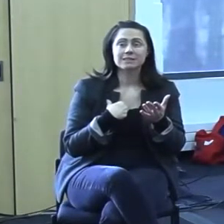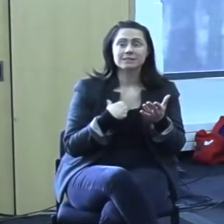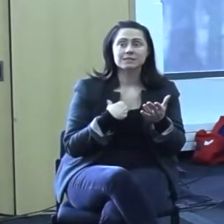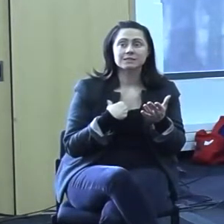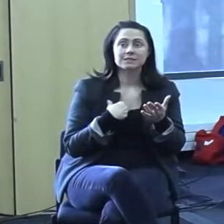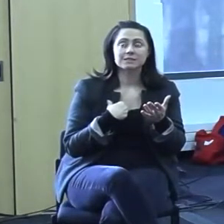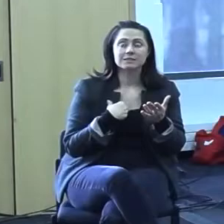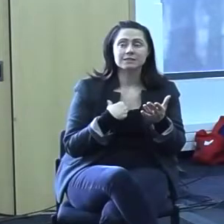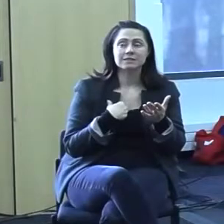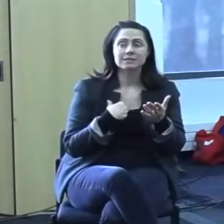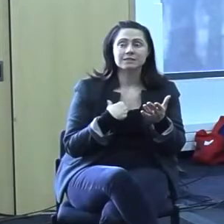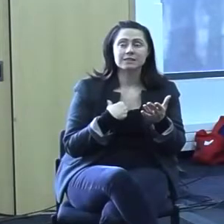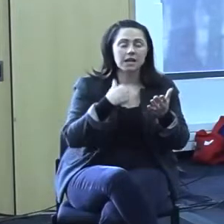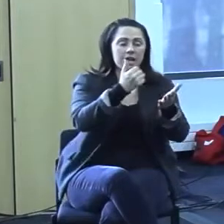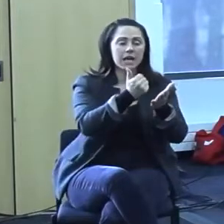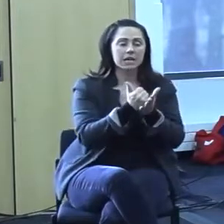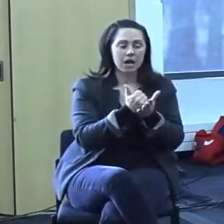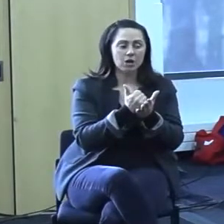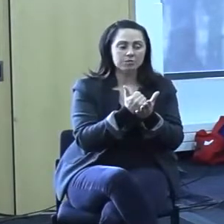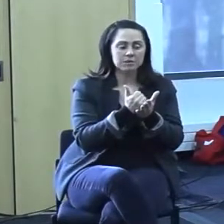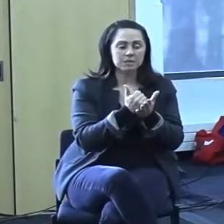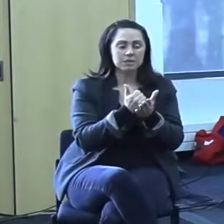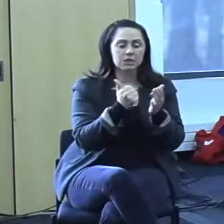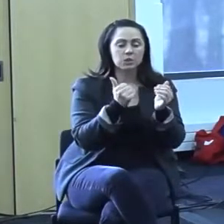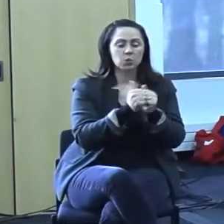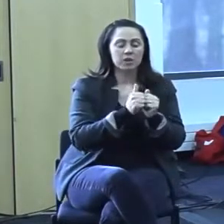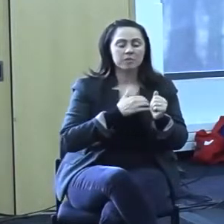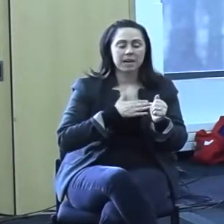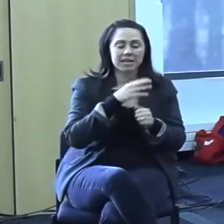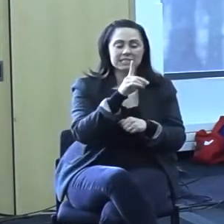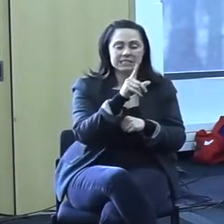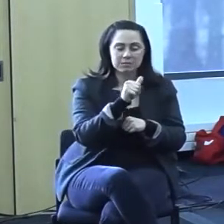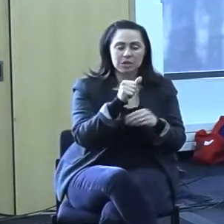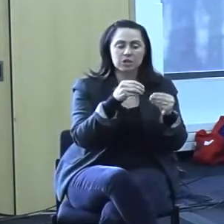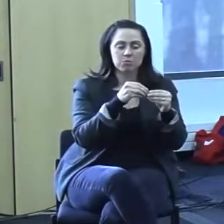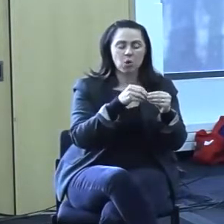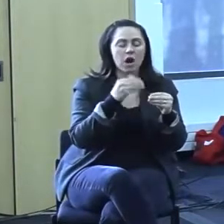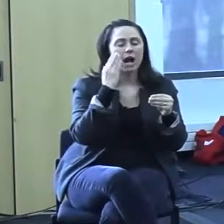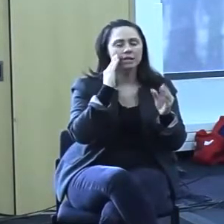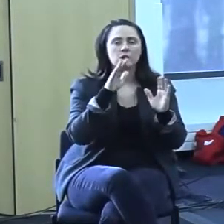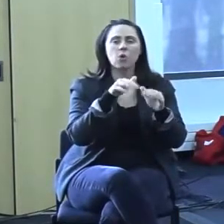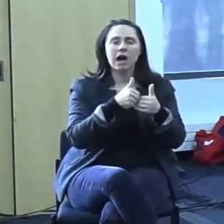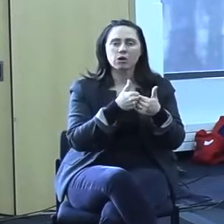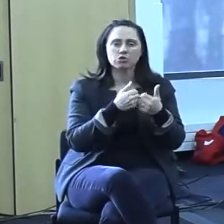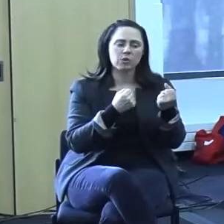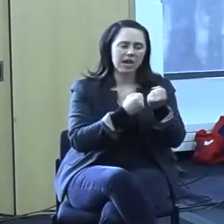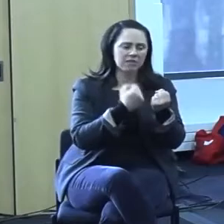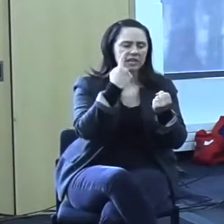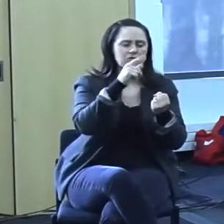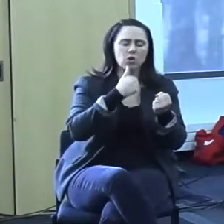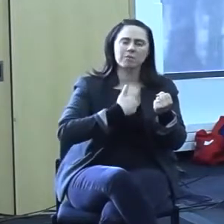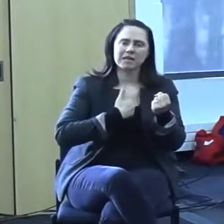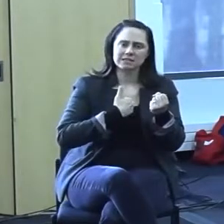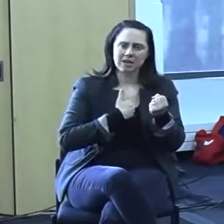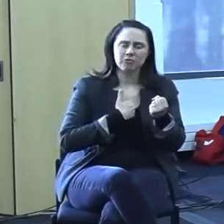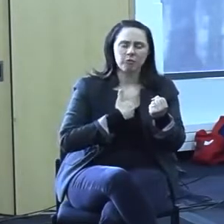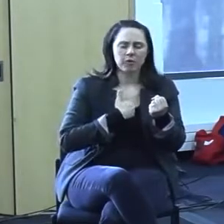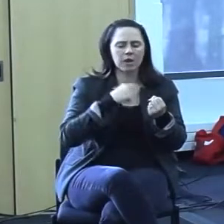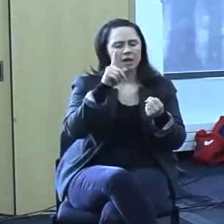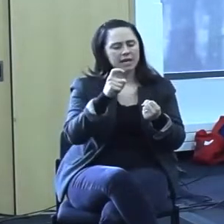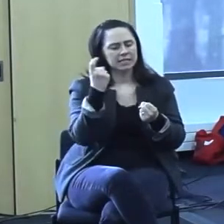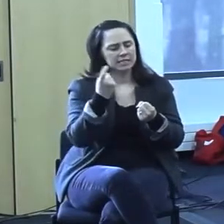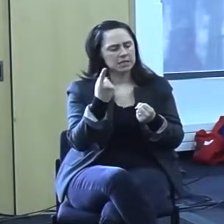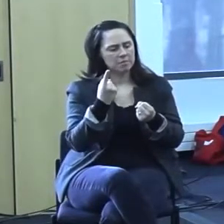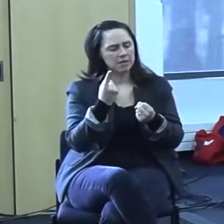That it helps me with my disability. I know how to advocate for myself if I need